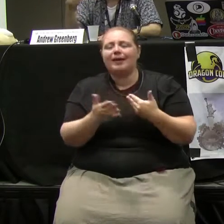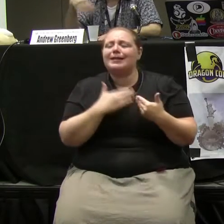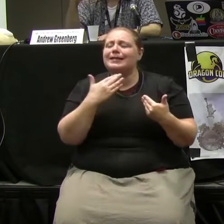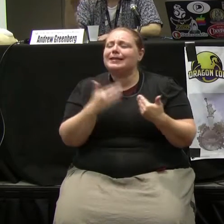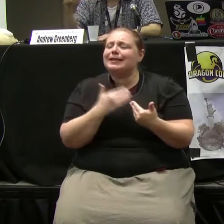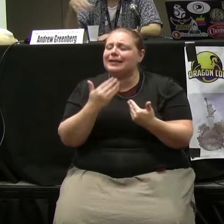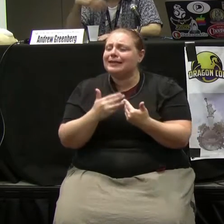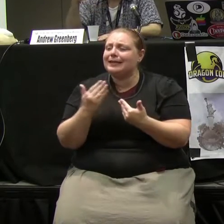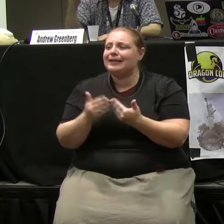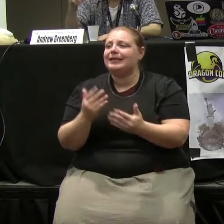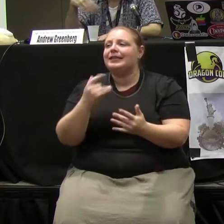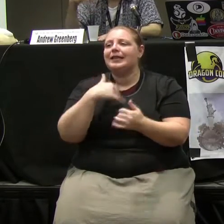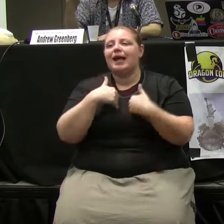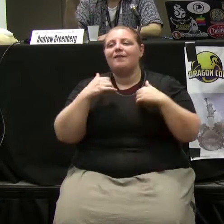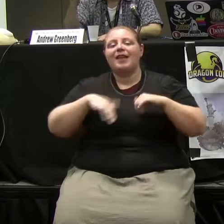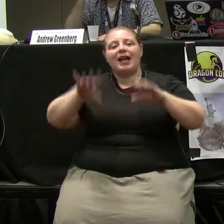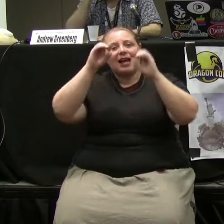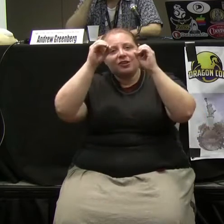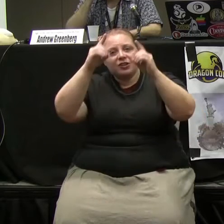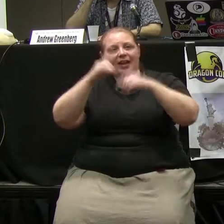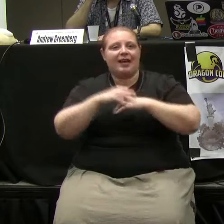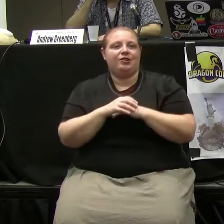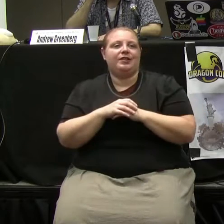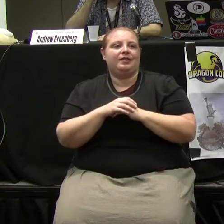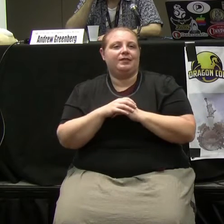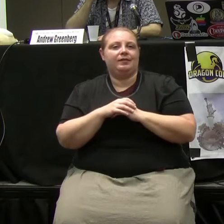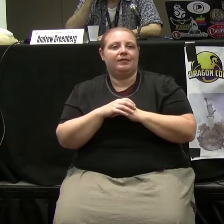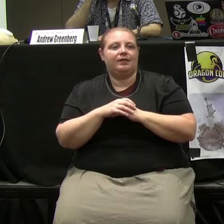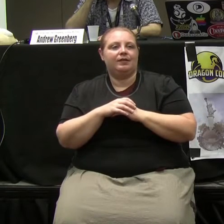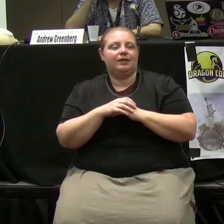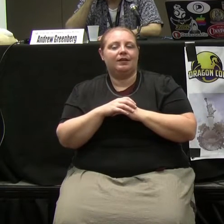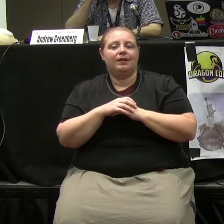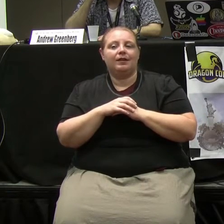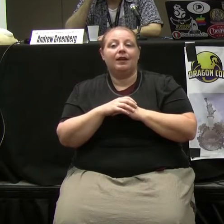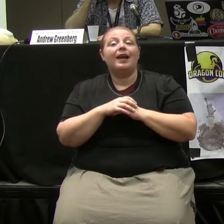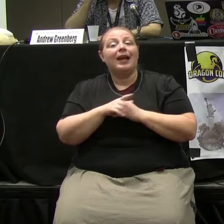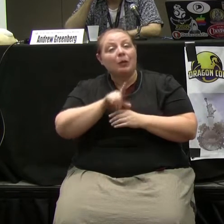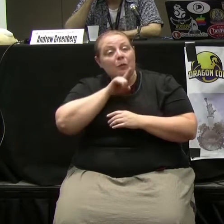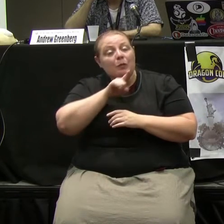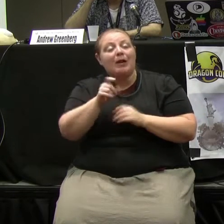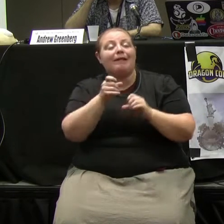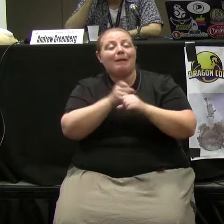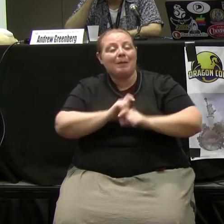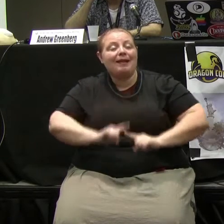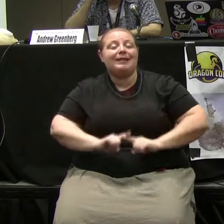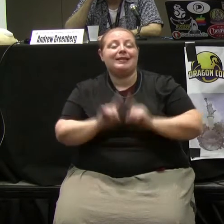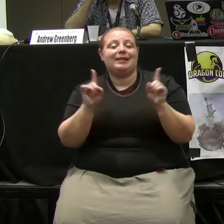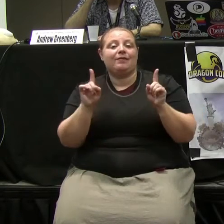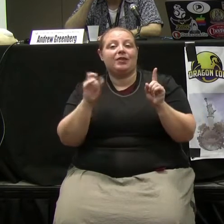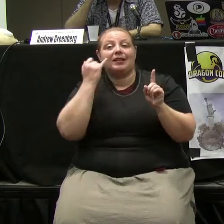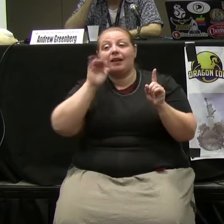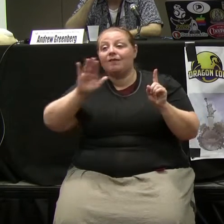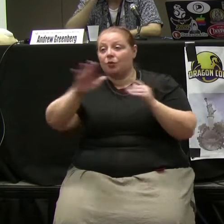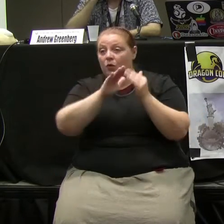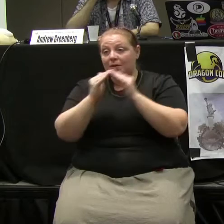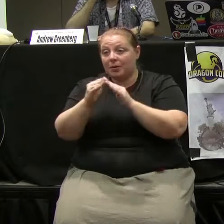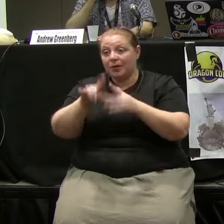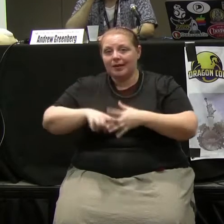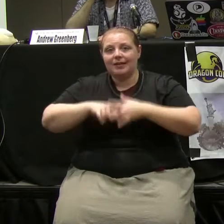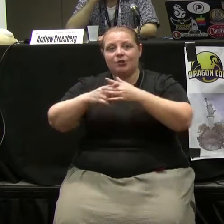easier to get educated on the issues, and you can go ahead and it really does make that difference. When your community's voting, your community gets listened